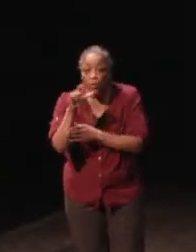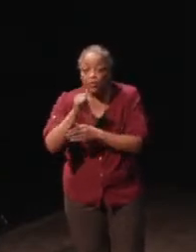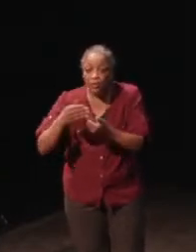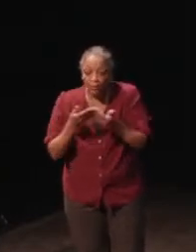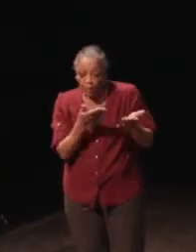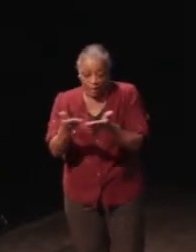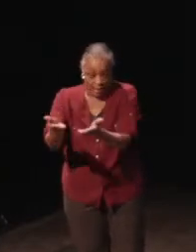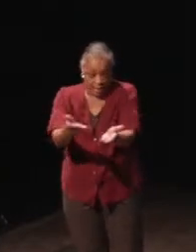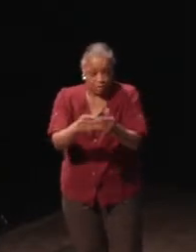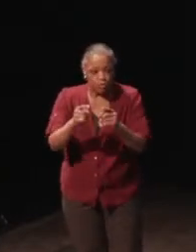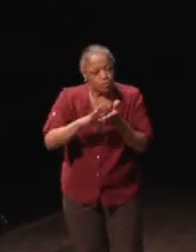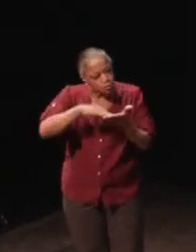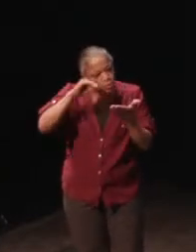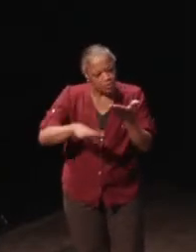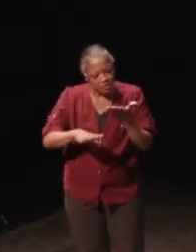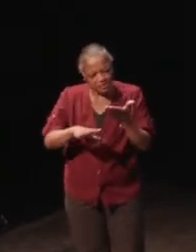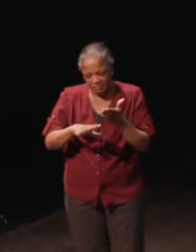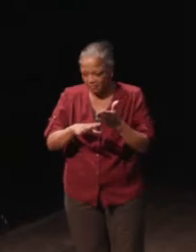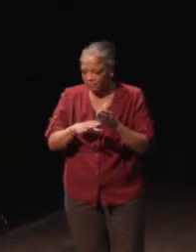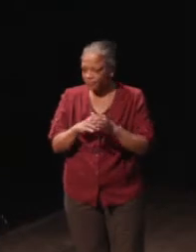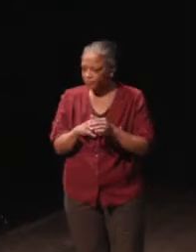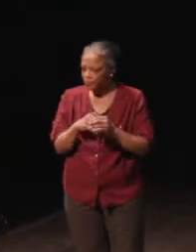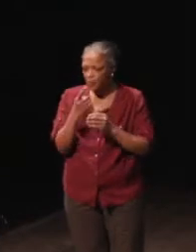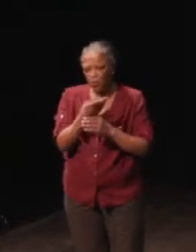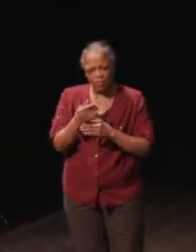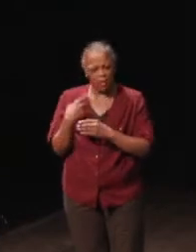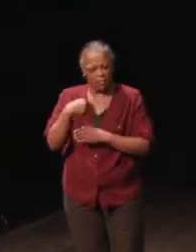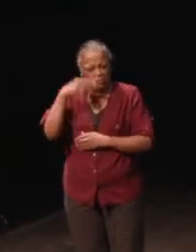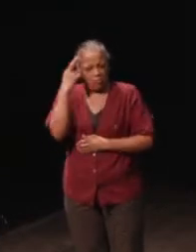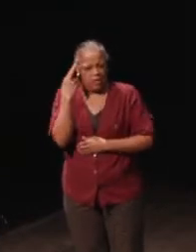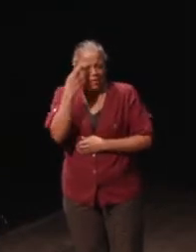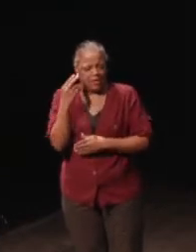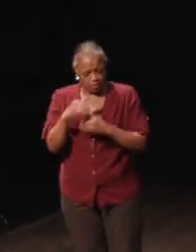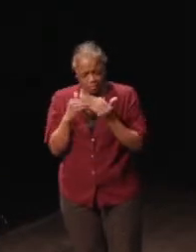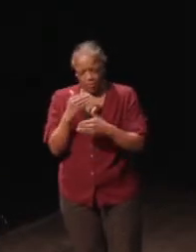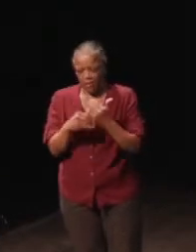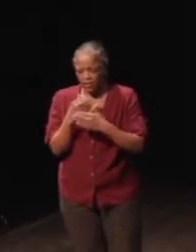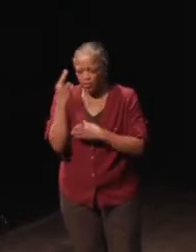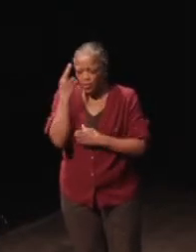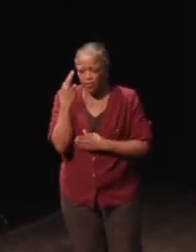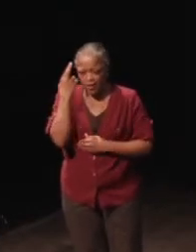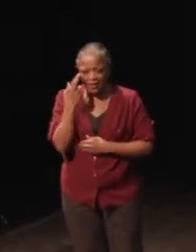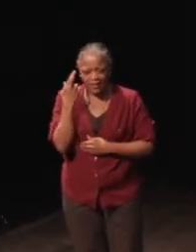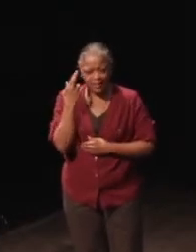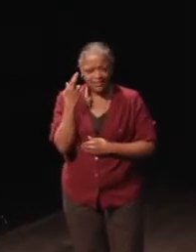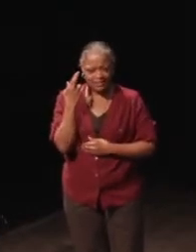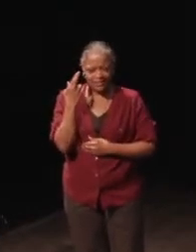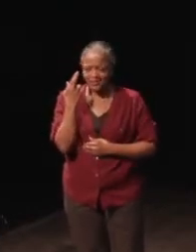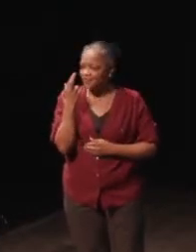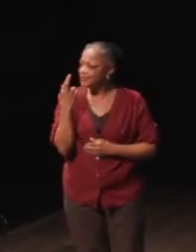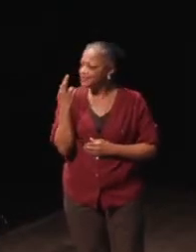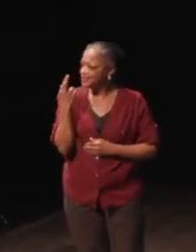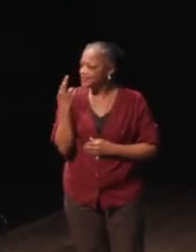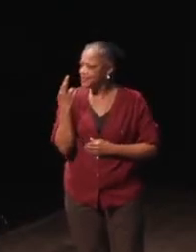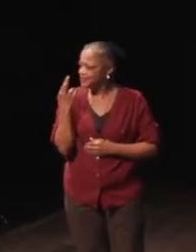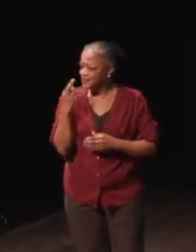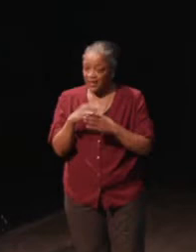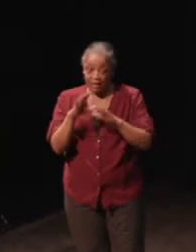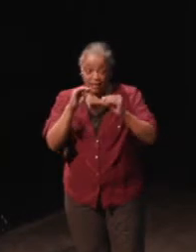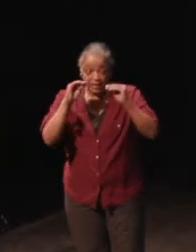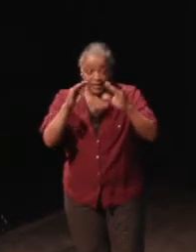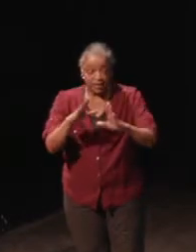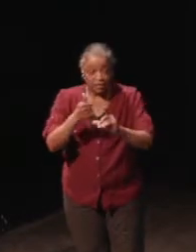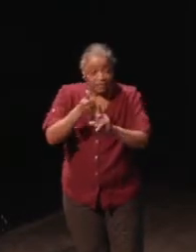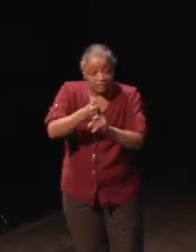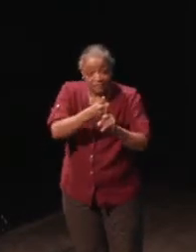our students. And also, one of the things we realized during this process is that the